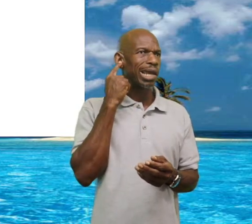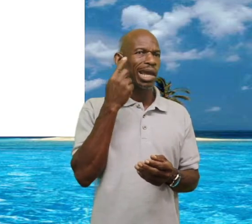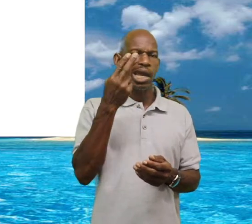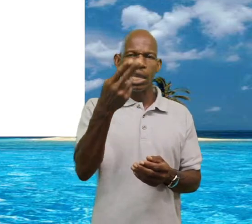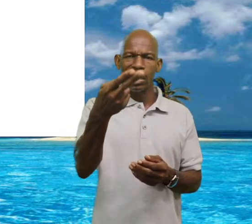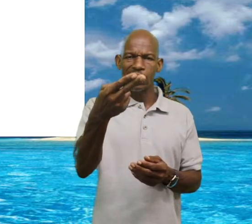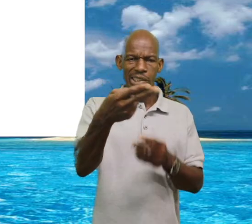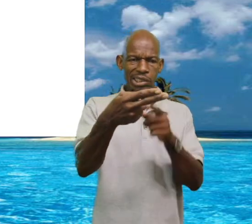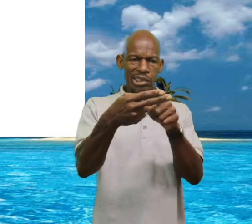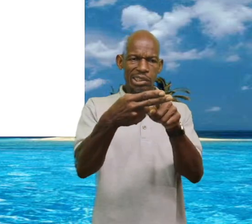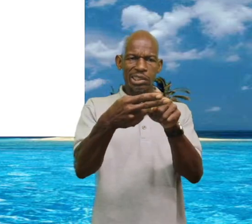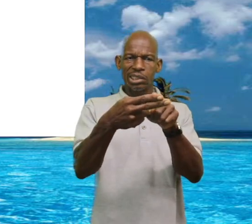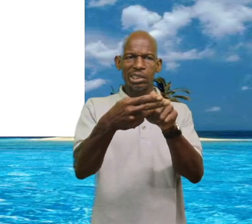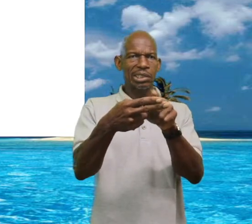O sound.